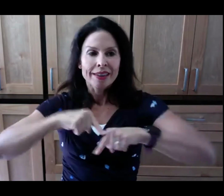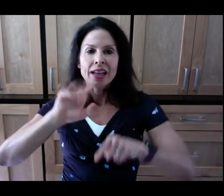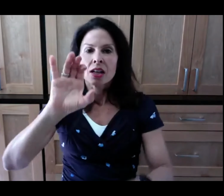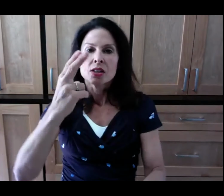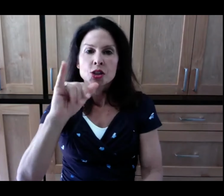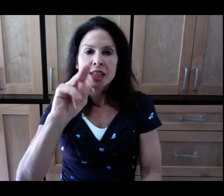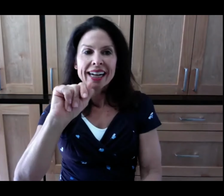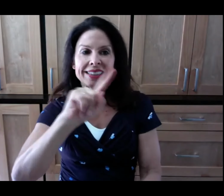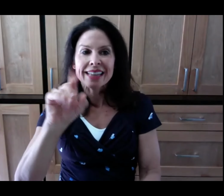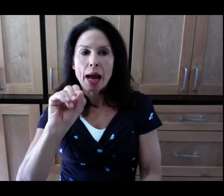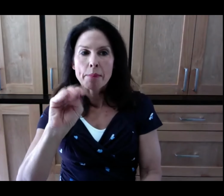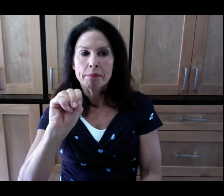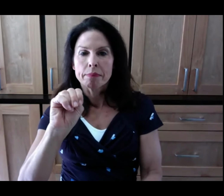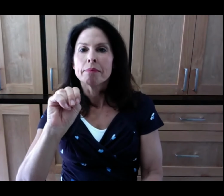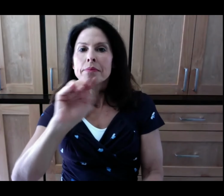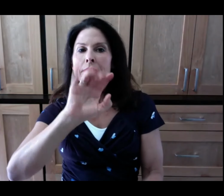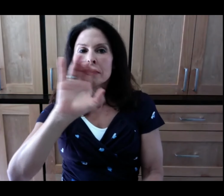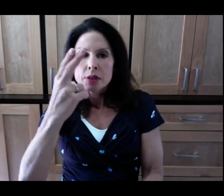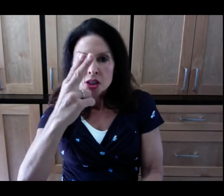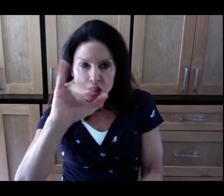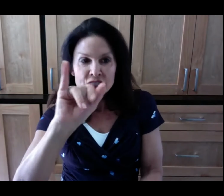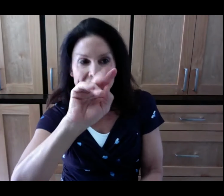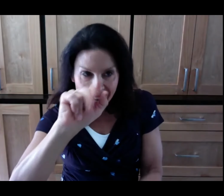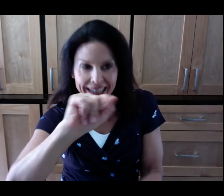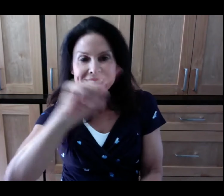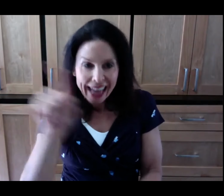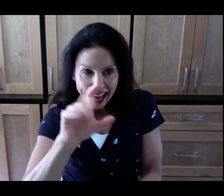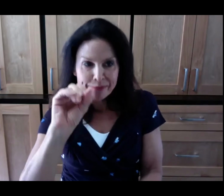There's another question before. Chinizome.